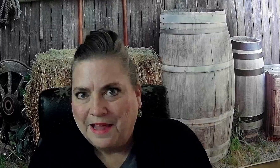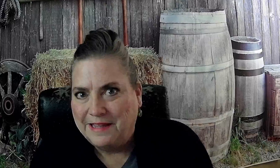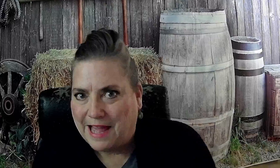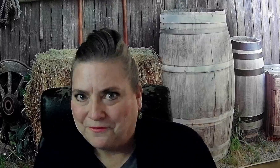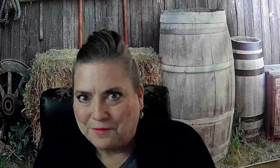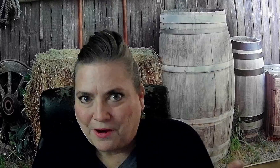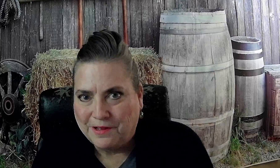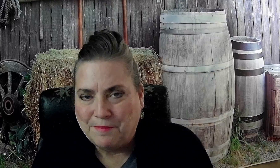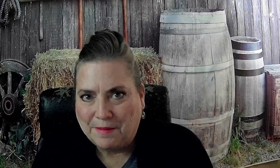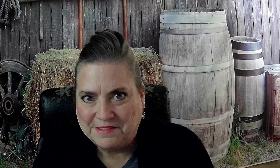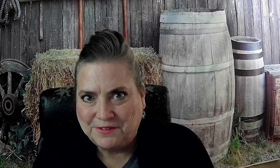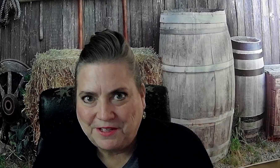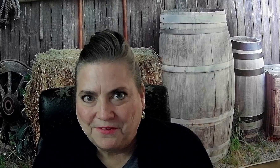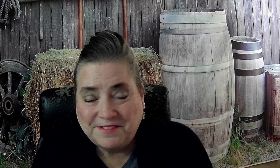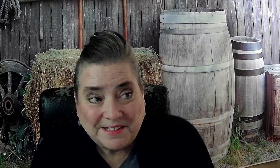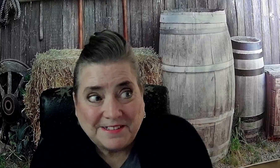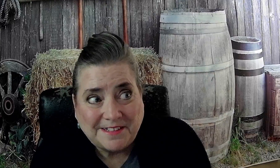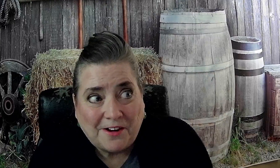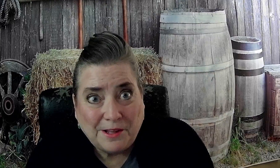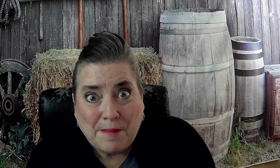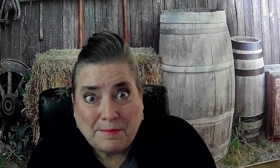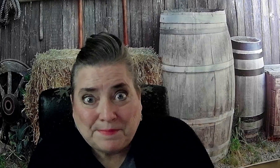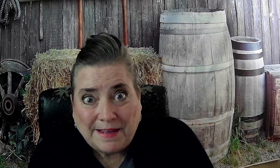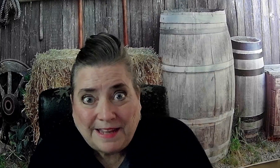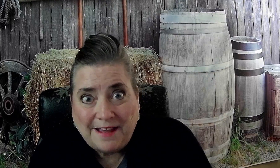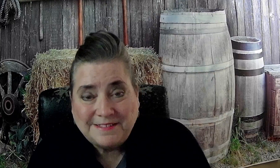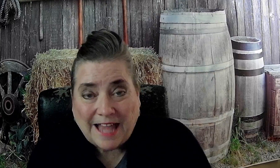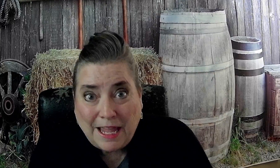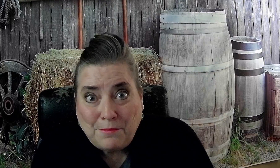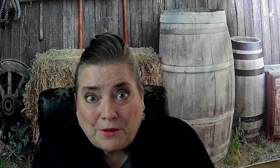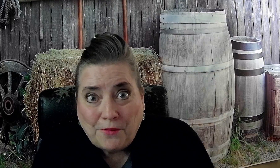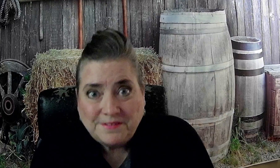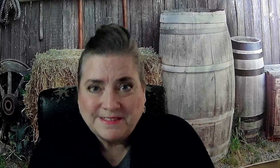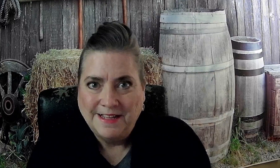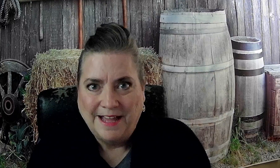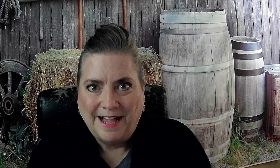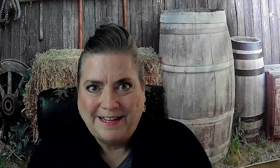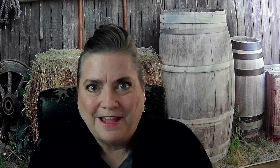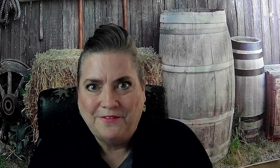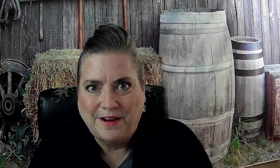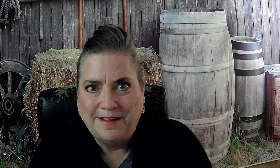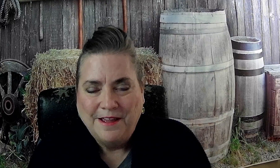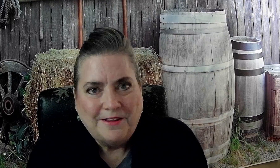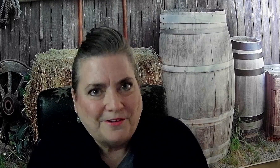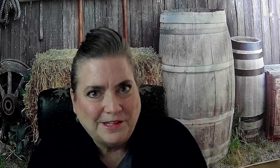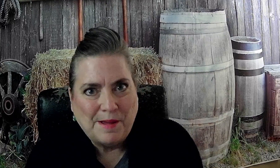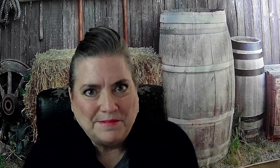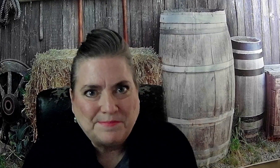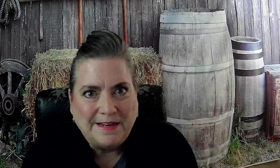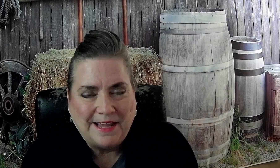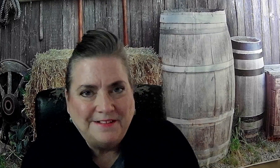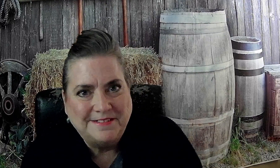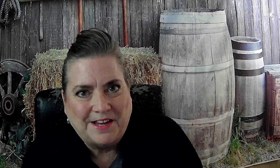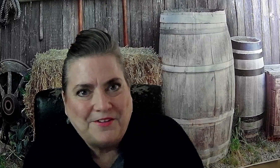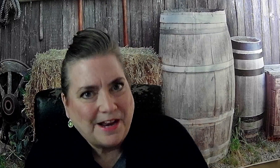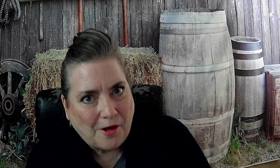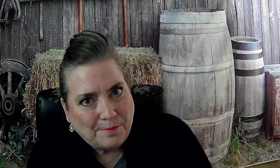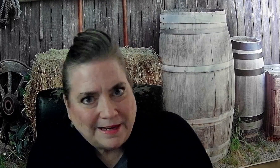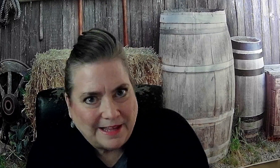Live from the Heartland Mamas Studios, this is the Heartland Mamas Podcast. I am your host, Heidi Henry. The Heartland Mamas Podcast is carried on all podcast